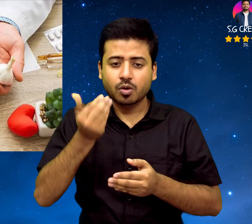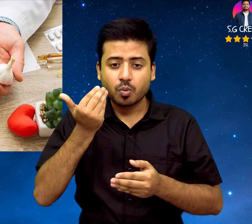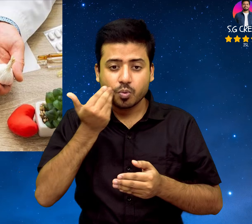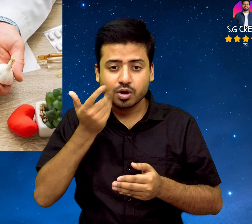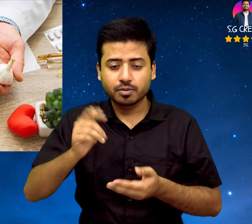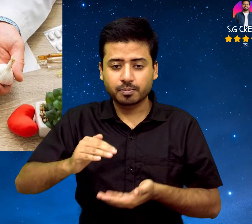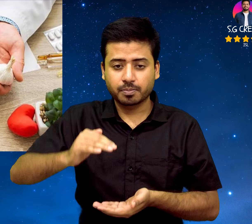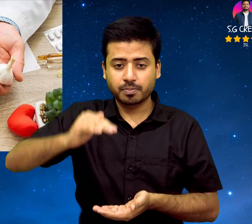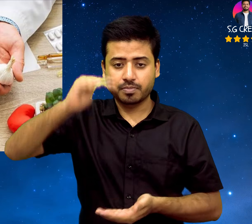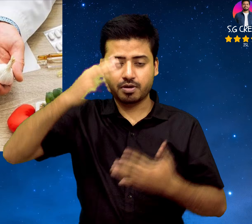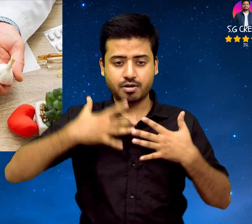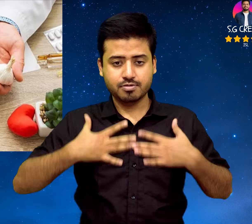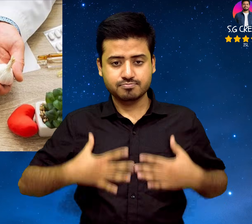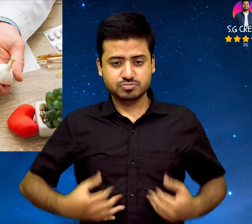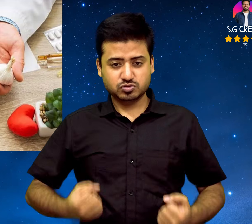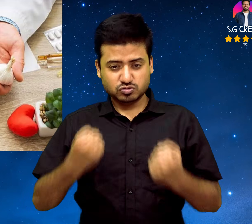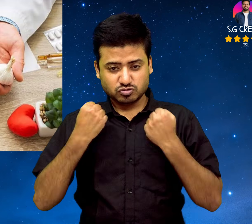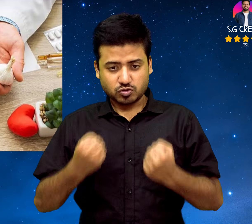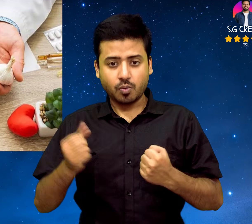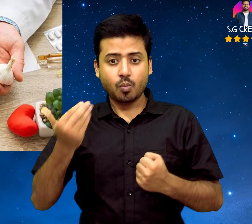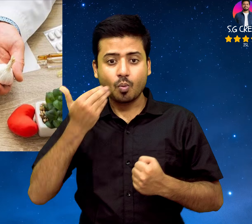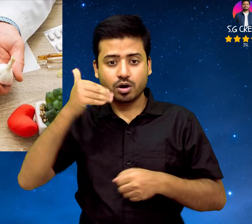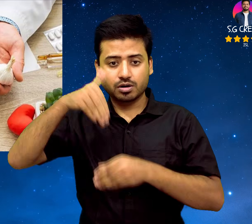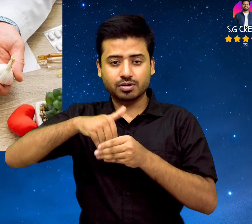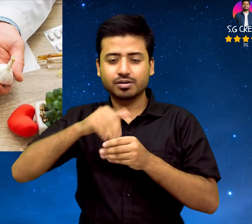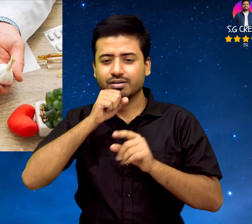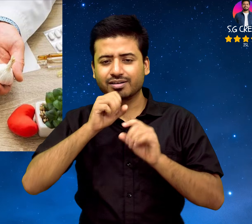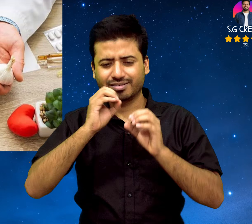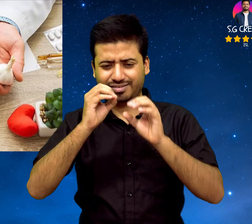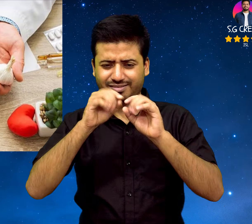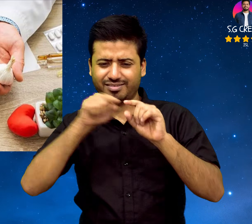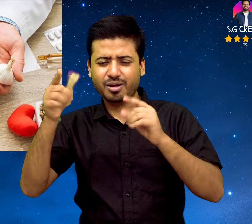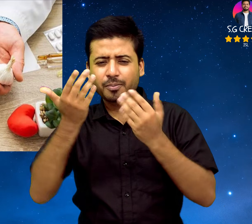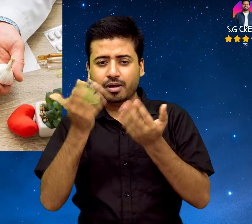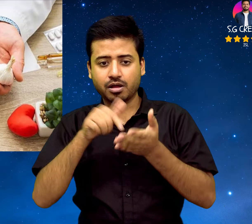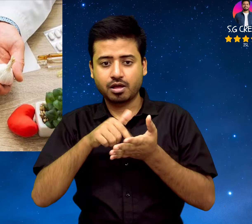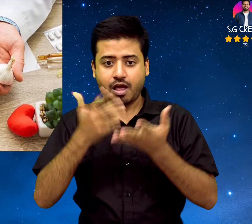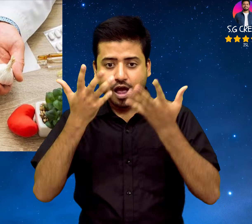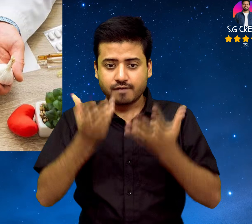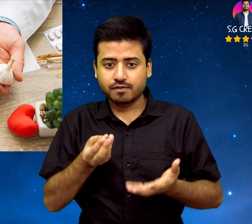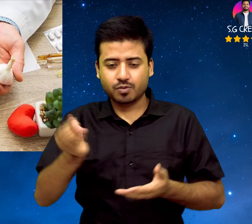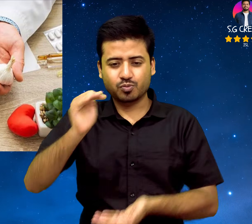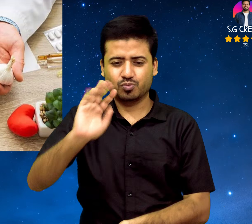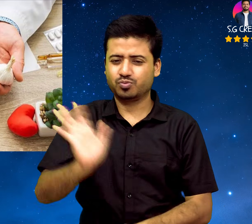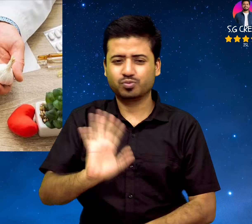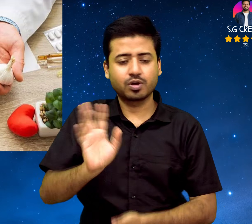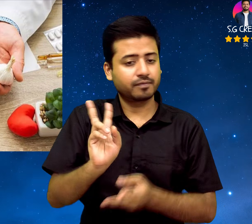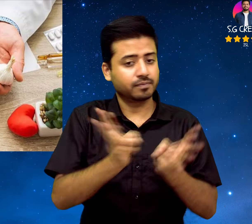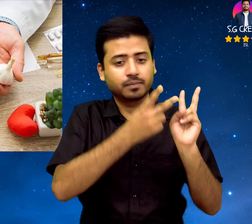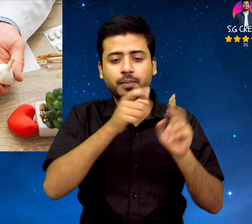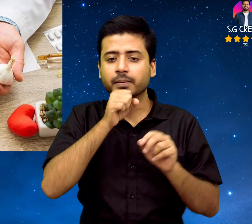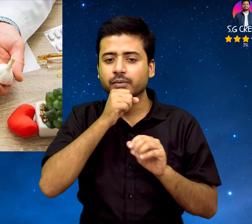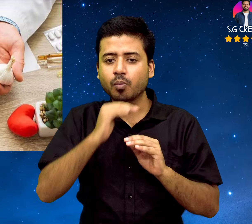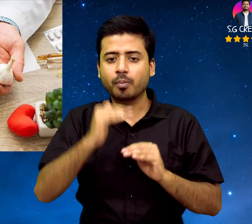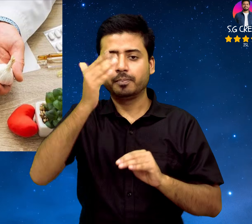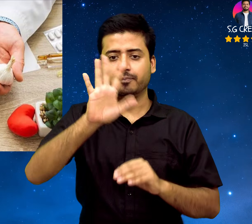lipid-modulating properties. It acts as a natural inhibitor of HMG-CoA reductase, the rate-limiting enzyme in hepatic